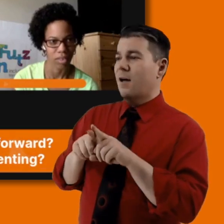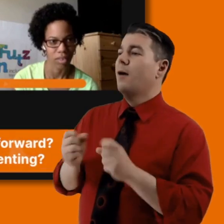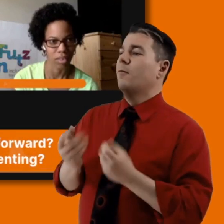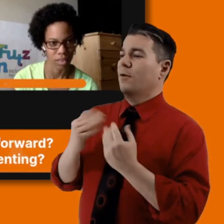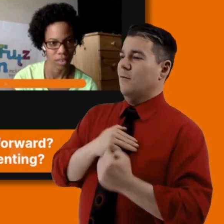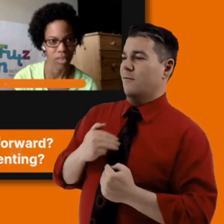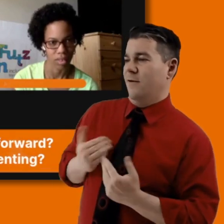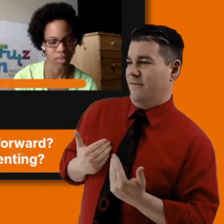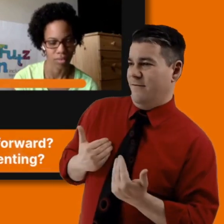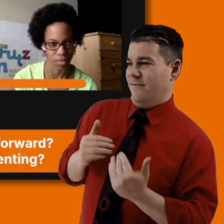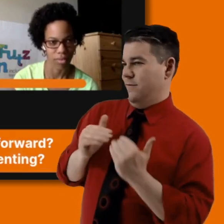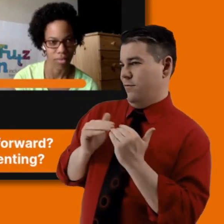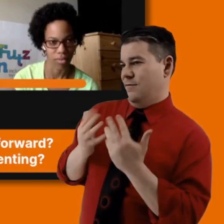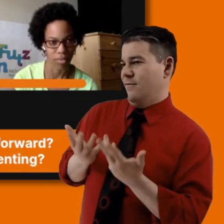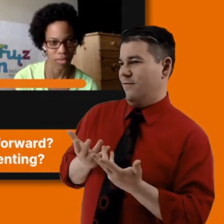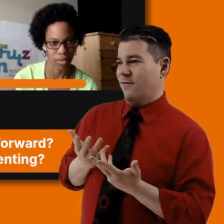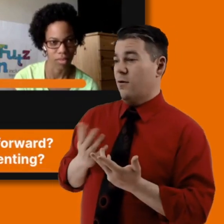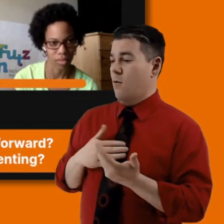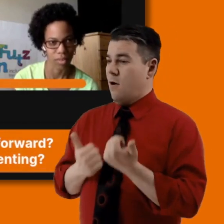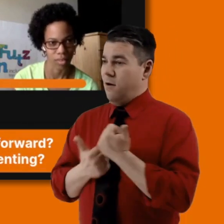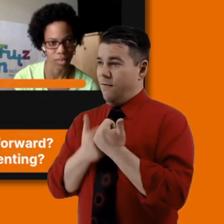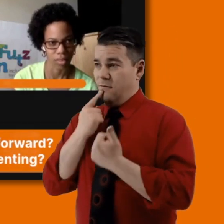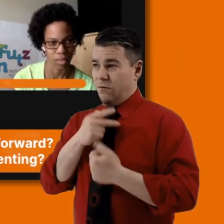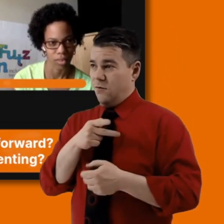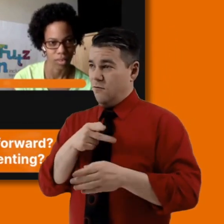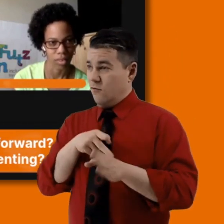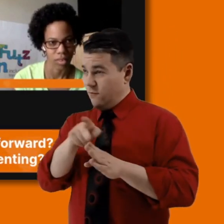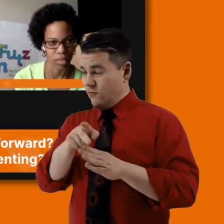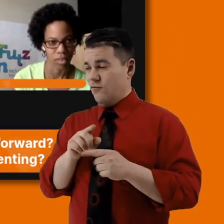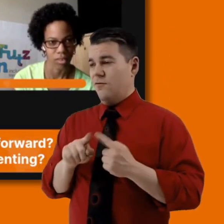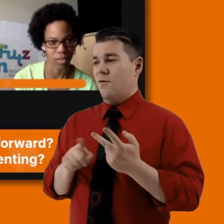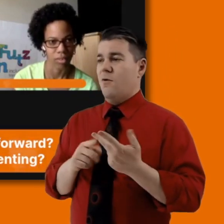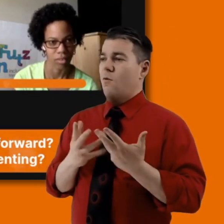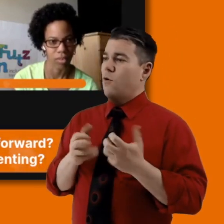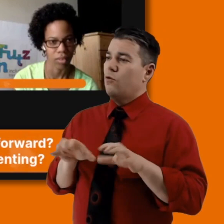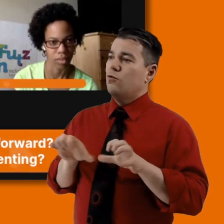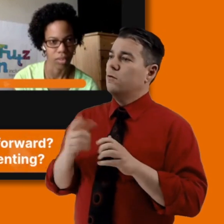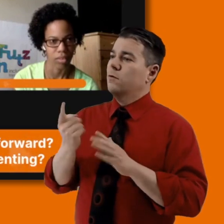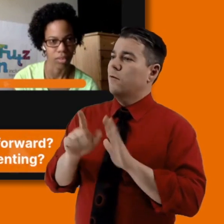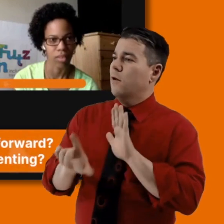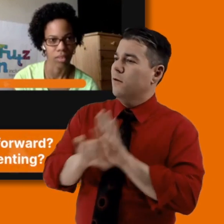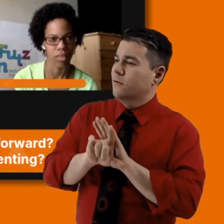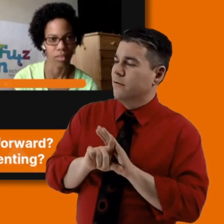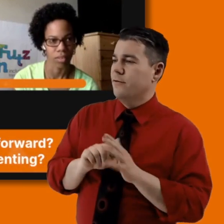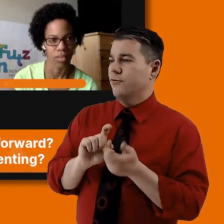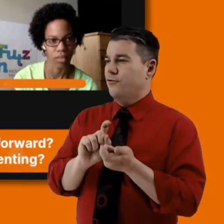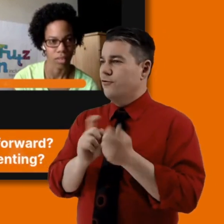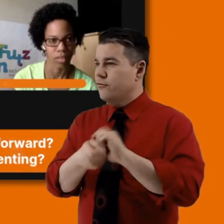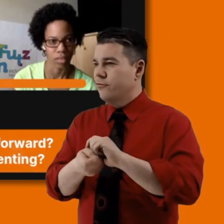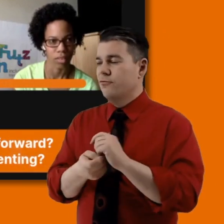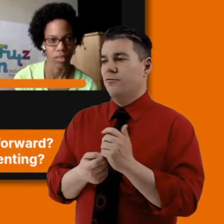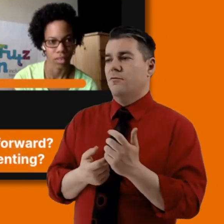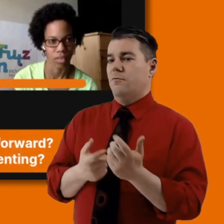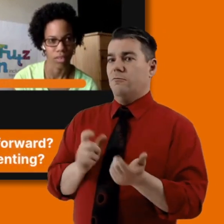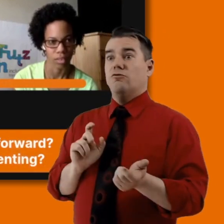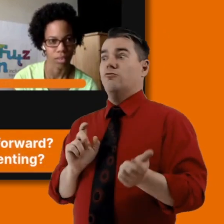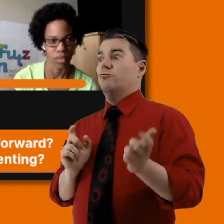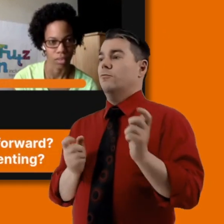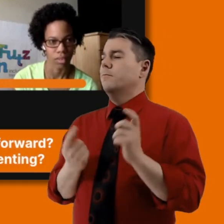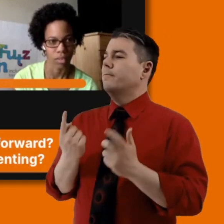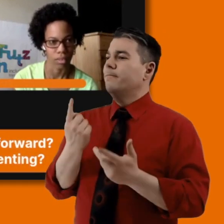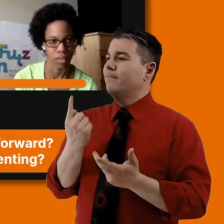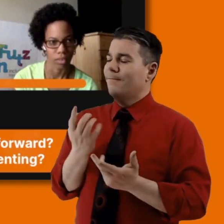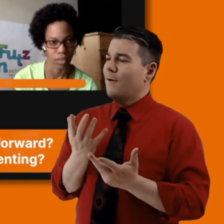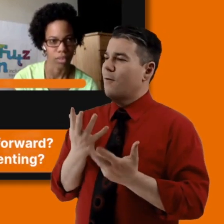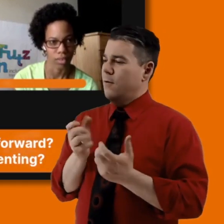have. And so when we want to advocate for the profession or do something legislatively or make some big changes, we need to